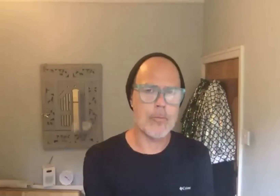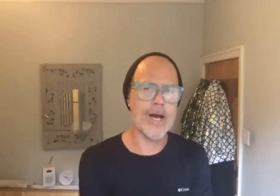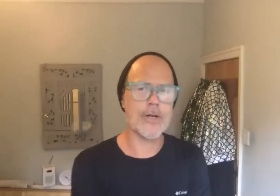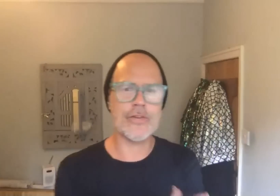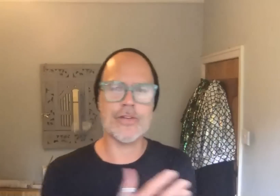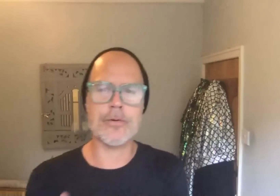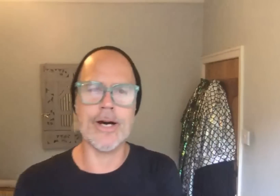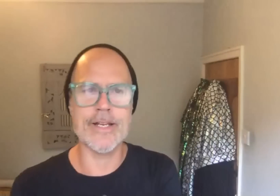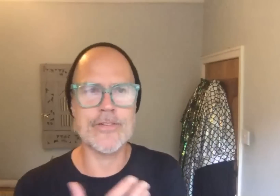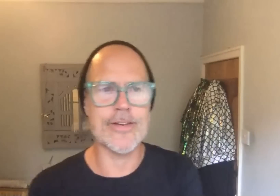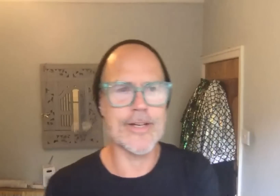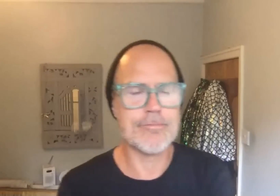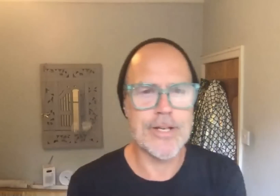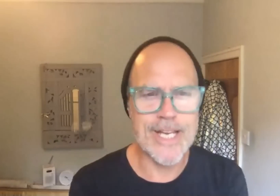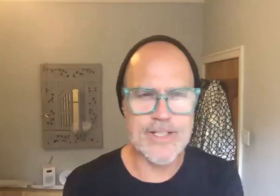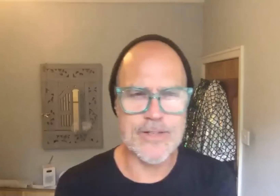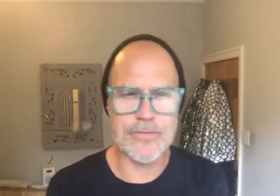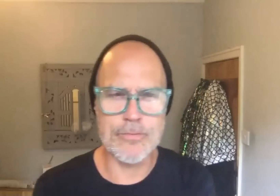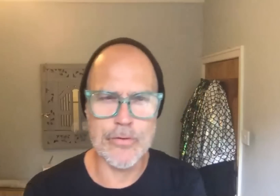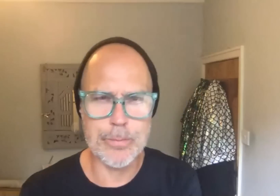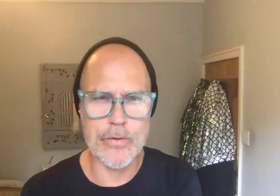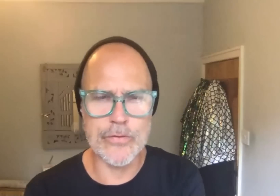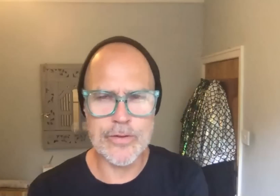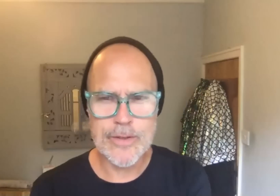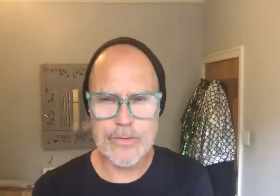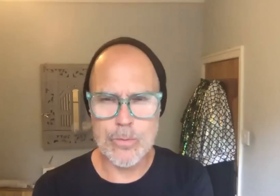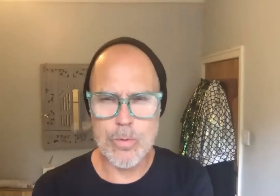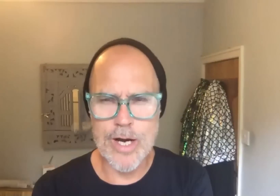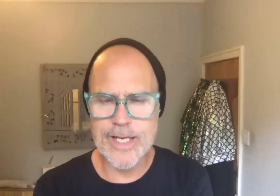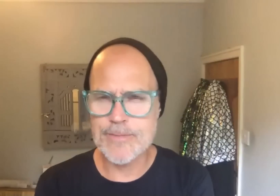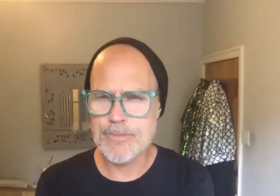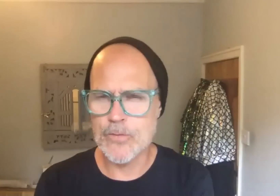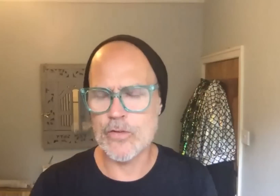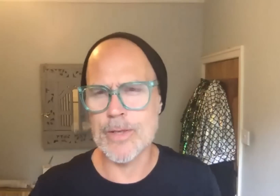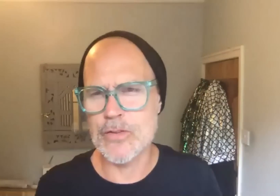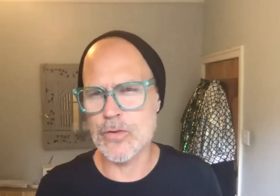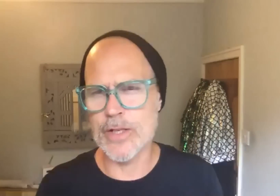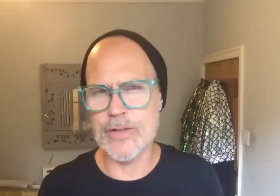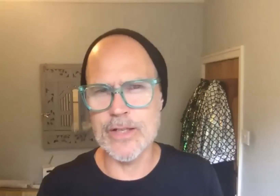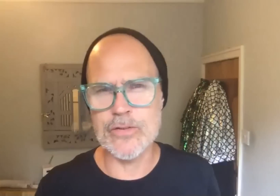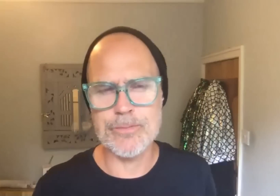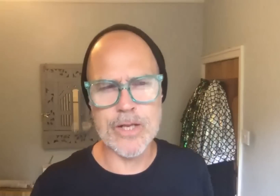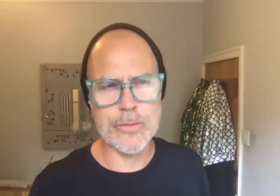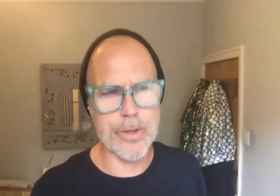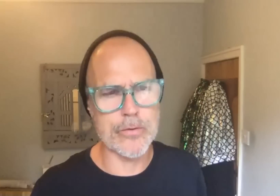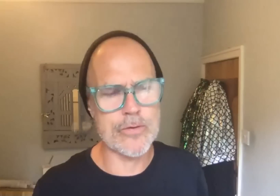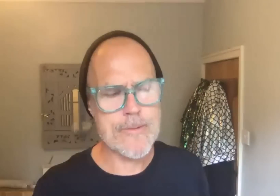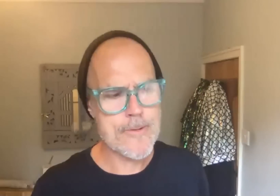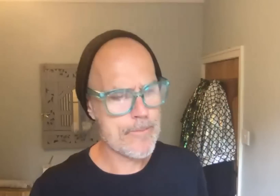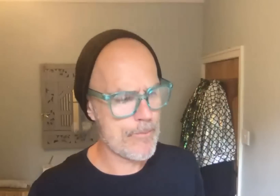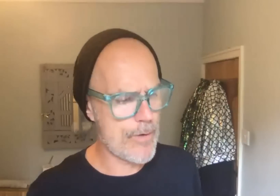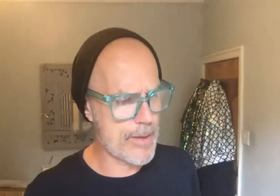And why not is a quite a negative response. The why of disability studies is, I